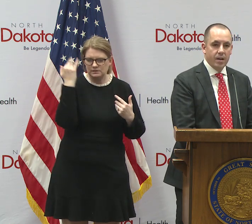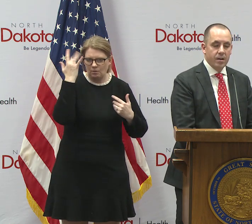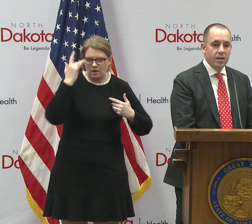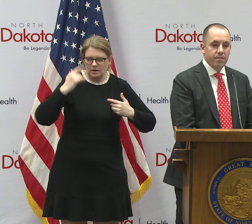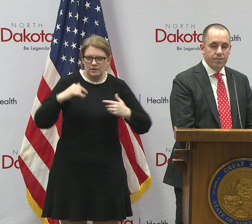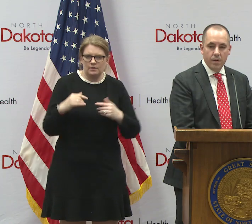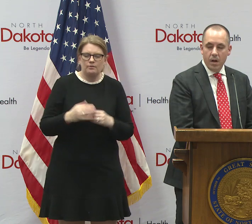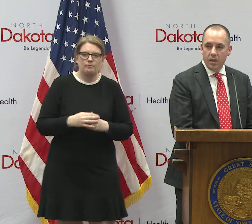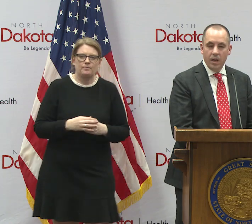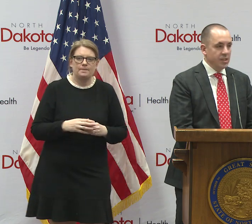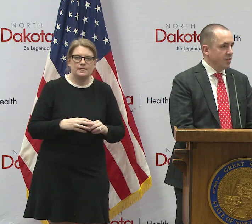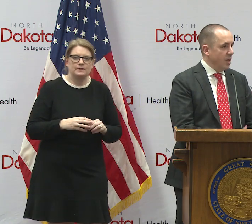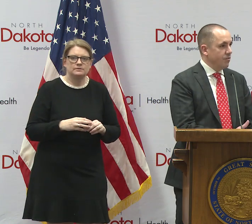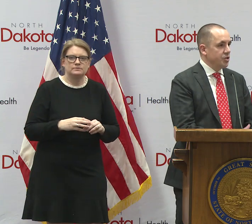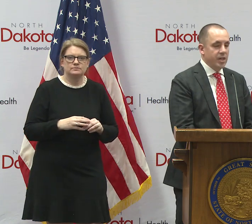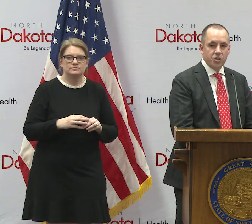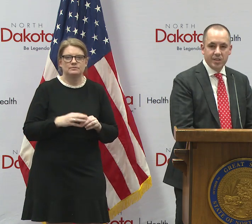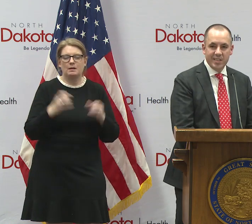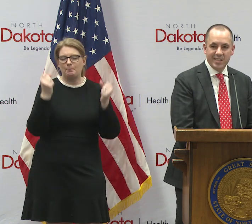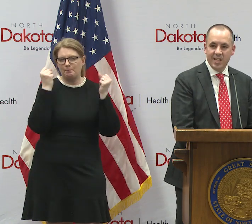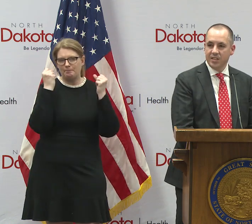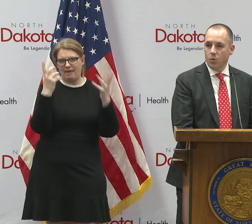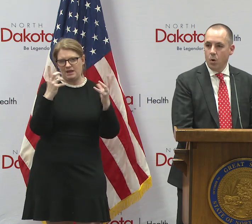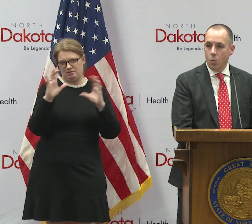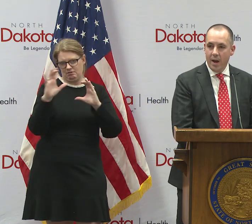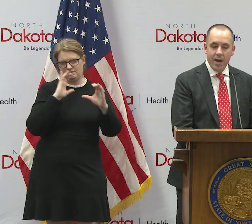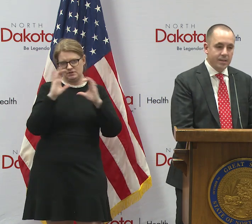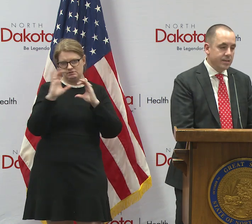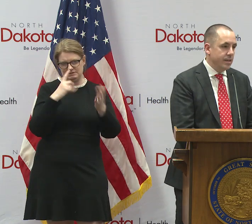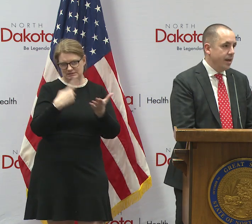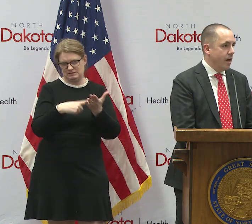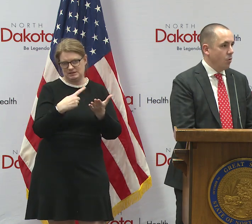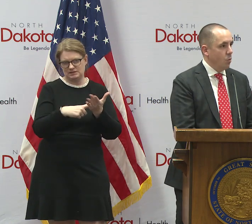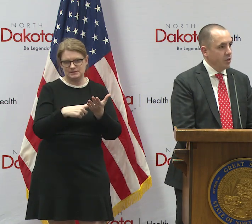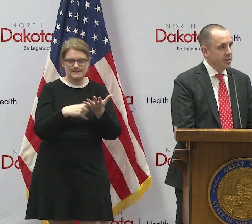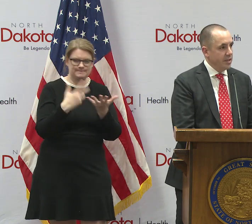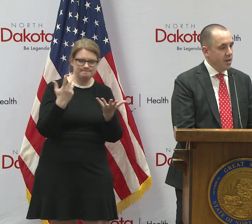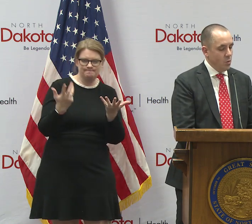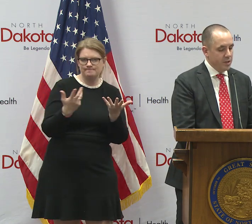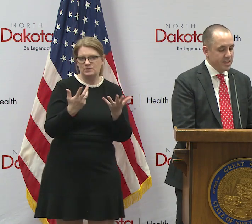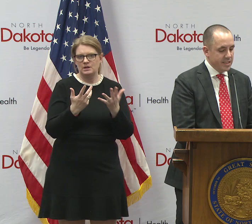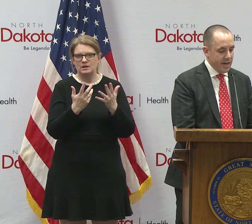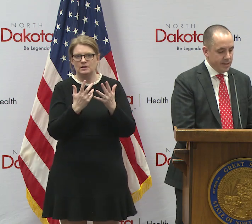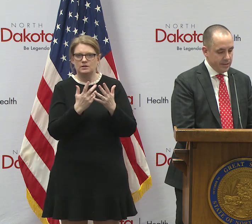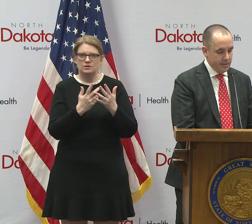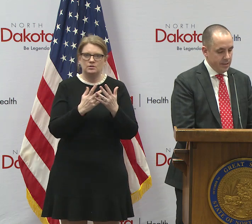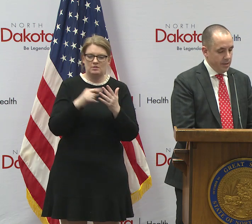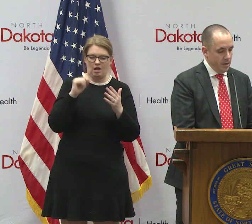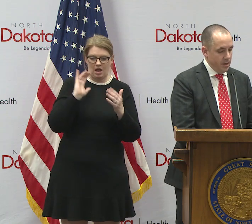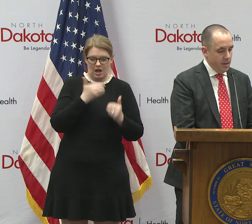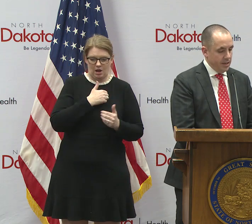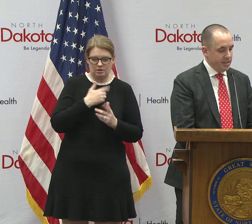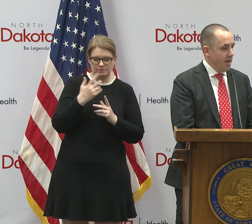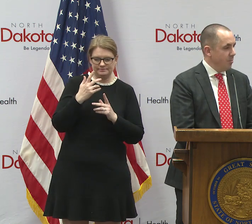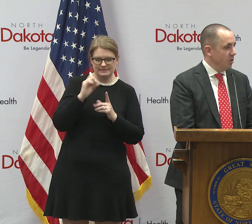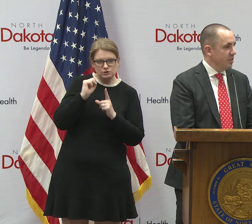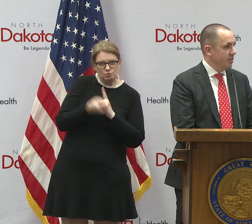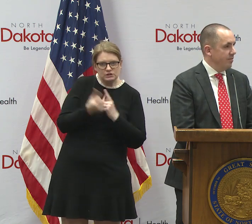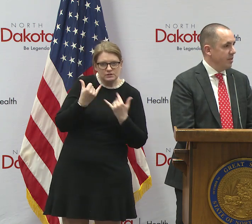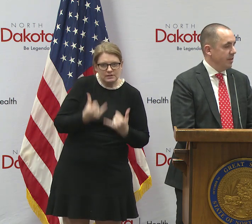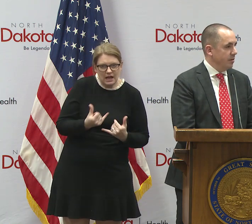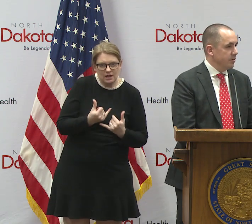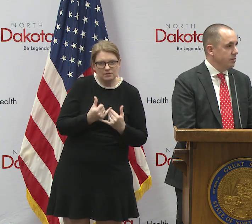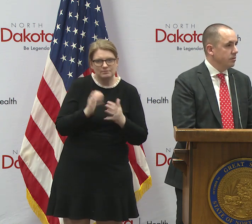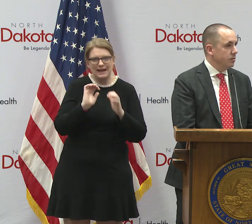have had lots of conversations discussing where we're at and how we're working together with the state. An example